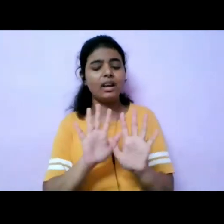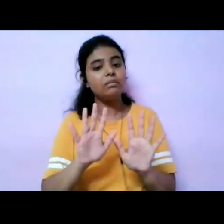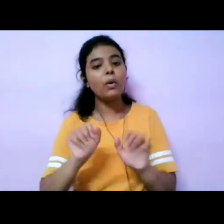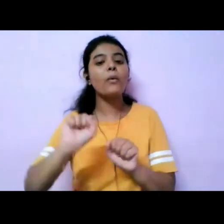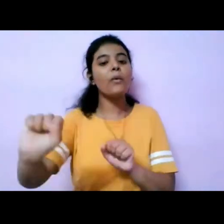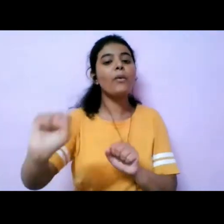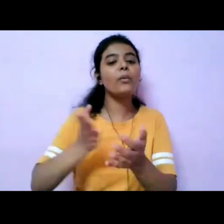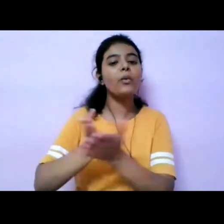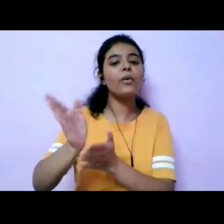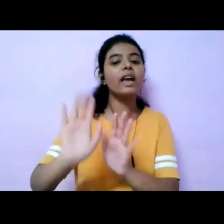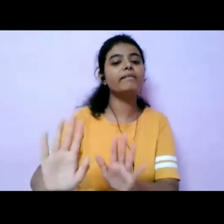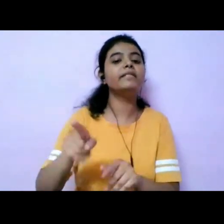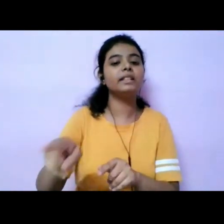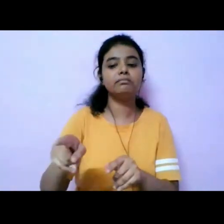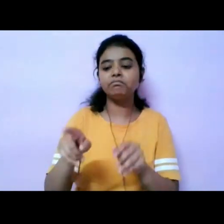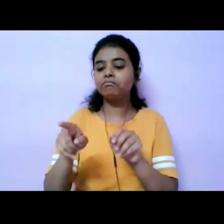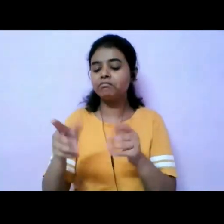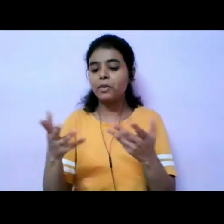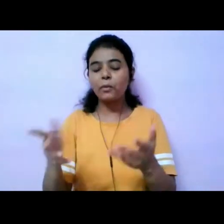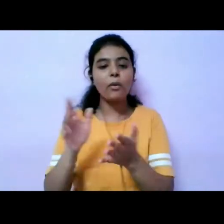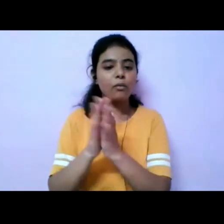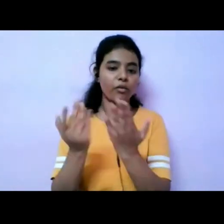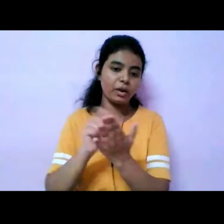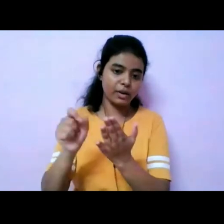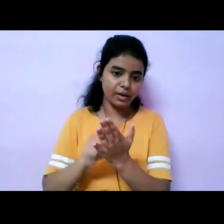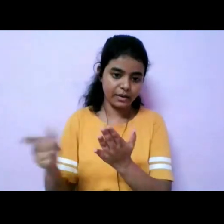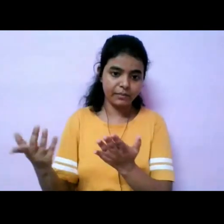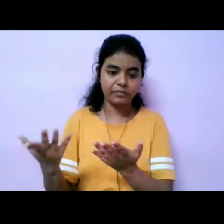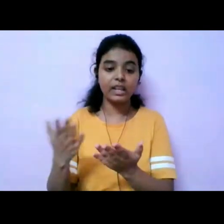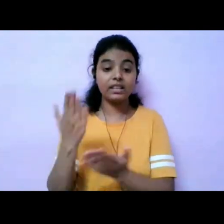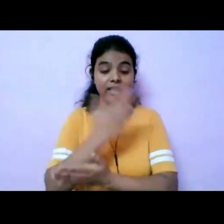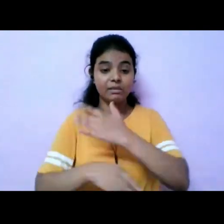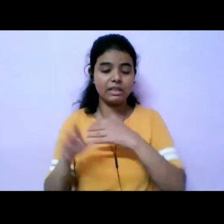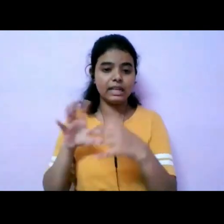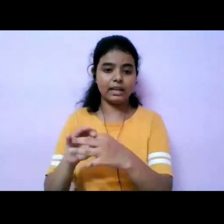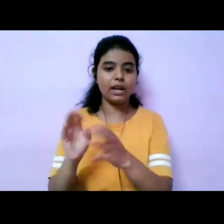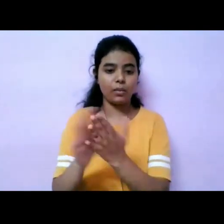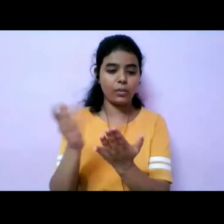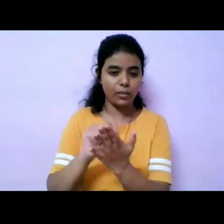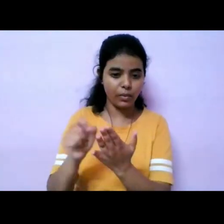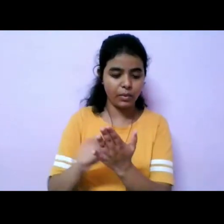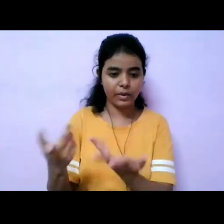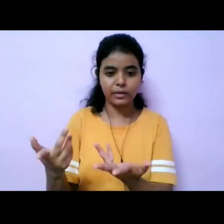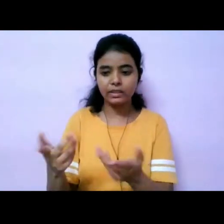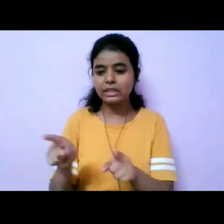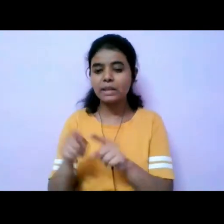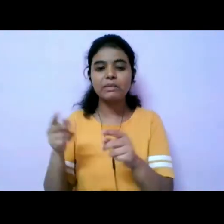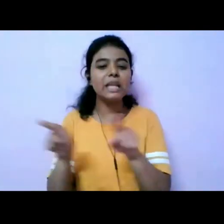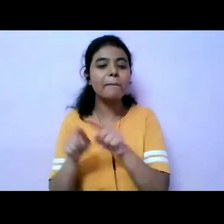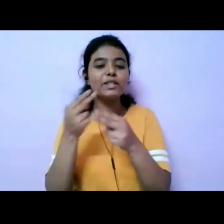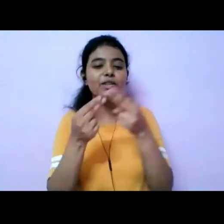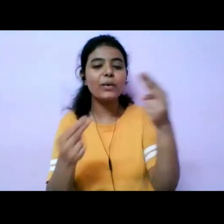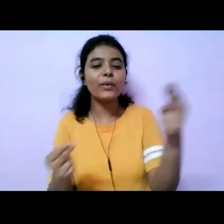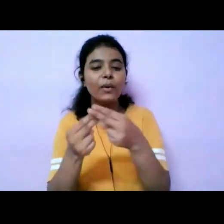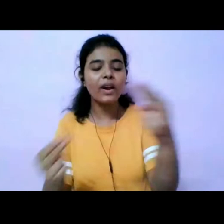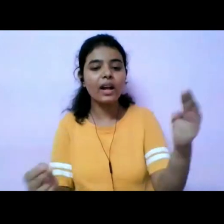as Dolmage demonstrates in his wonderful book, Disability Rhetoric, one may peel back the layers of storytelling and